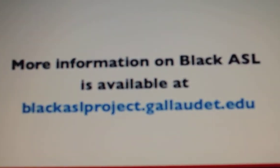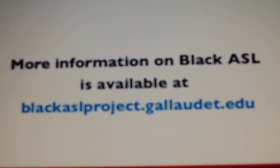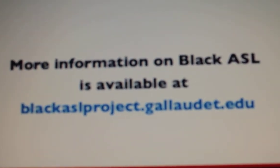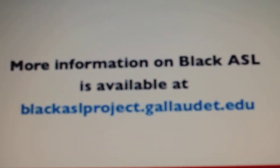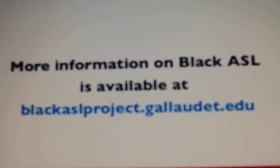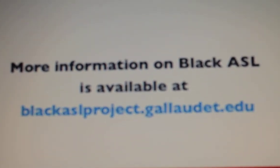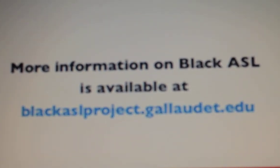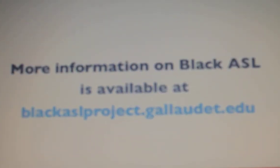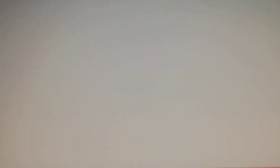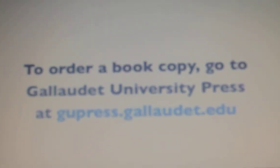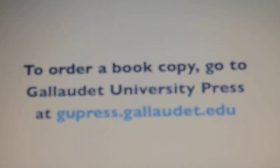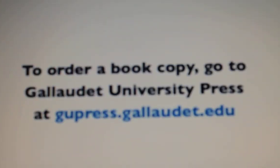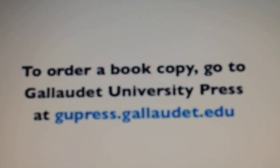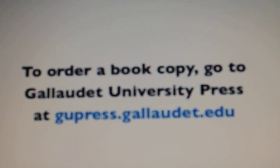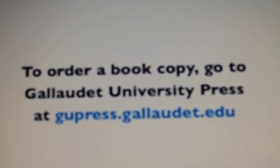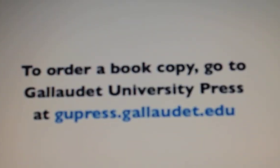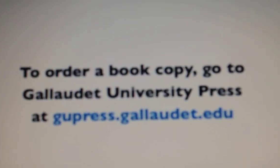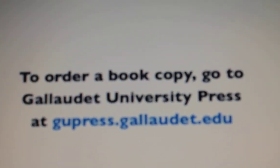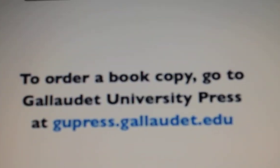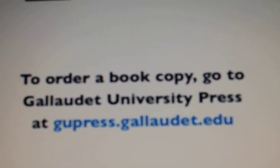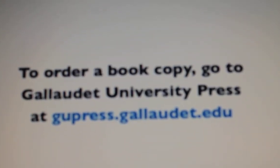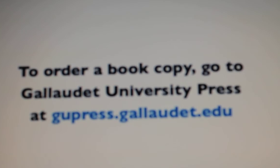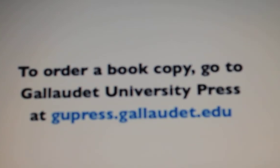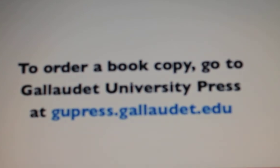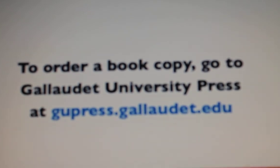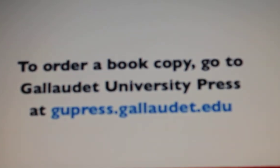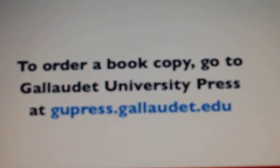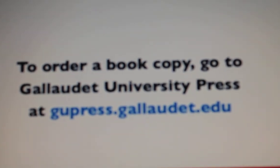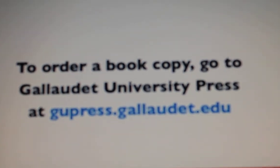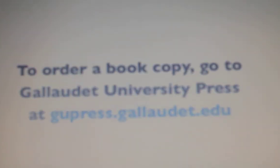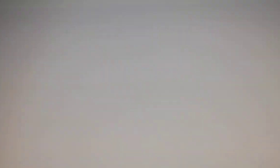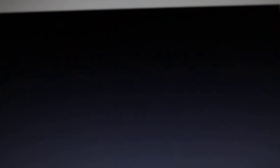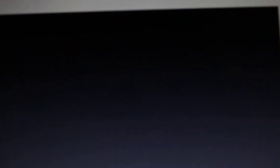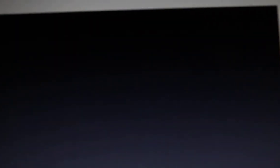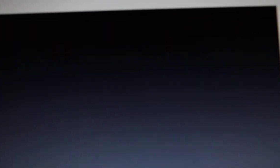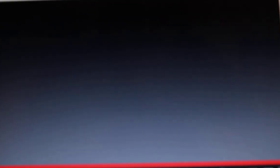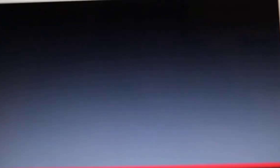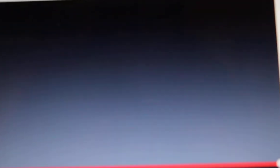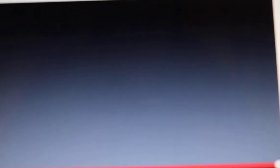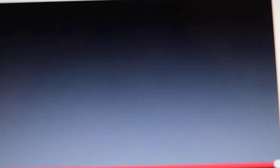want to research this and that our research is just a stepping stone for them.